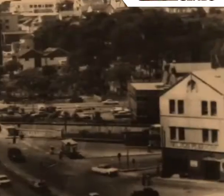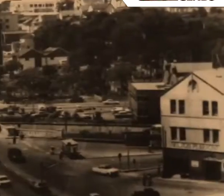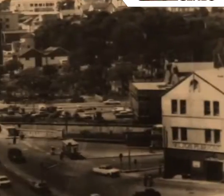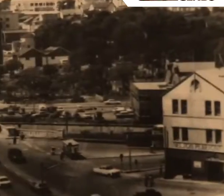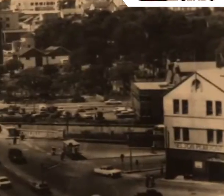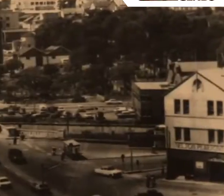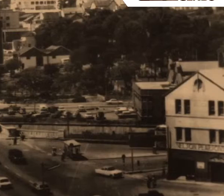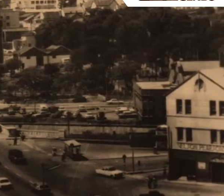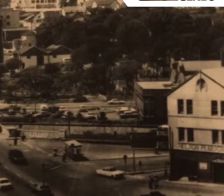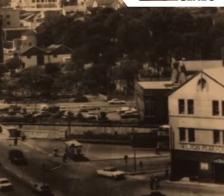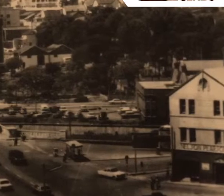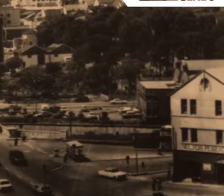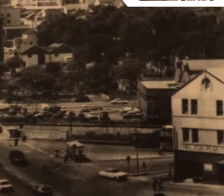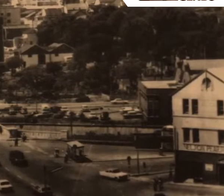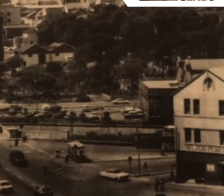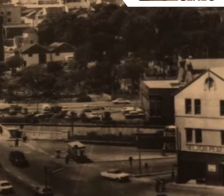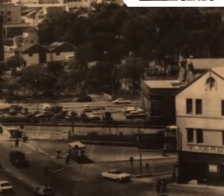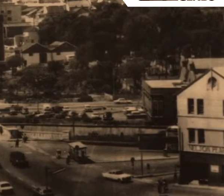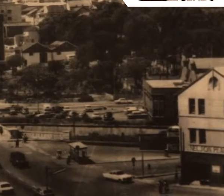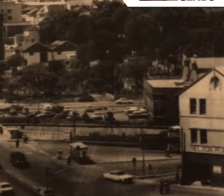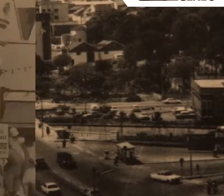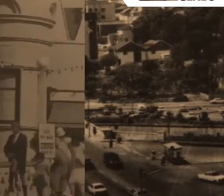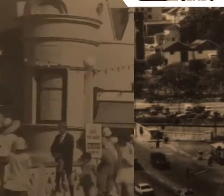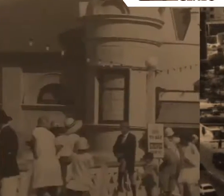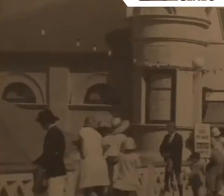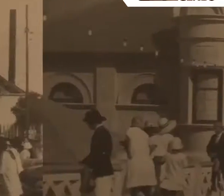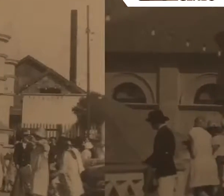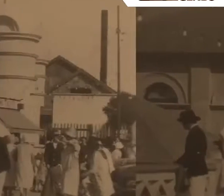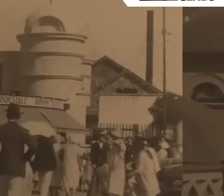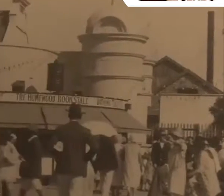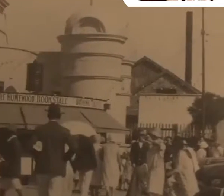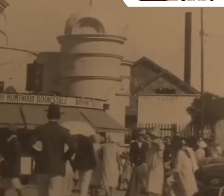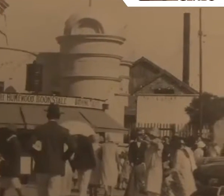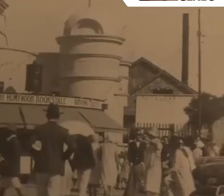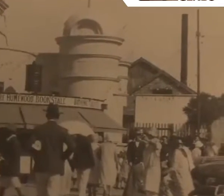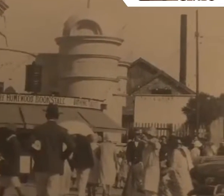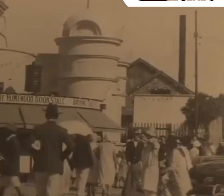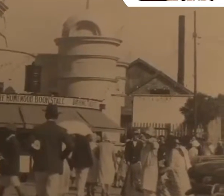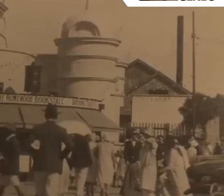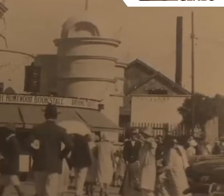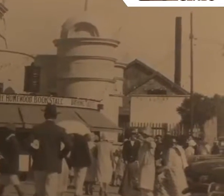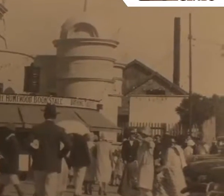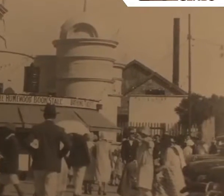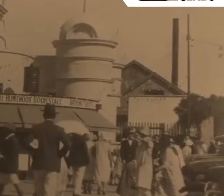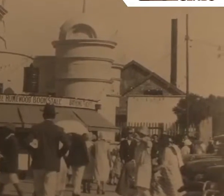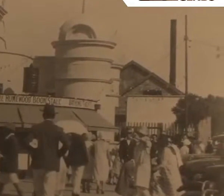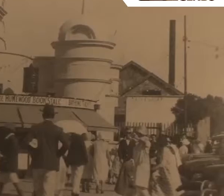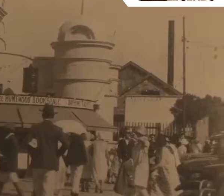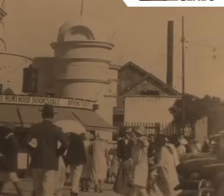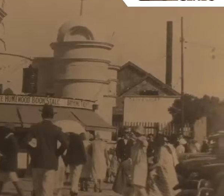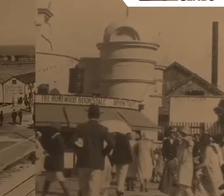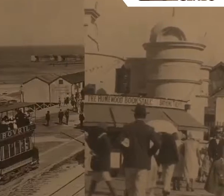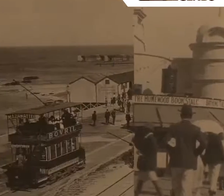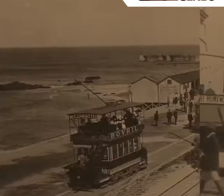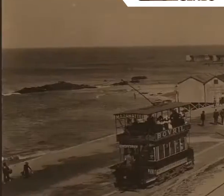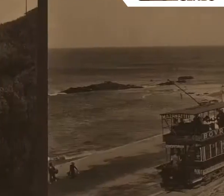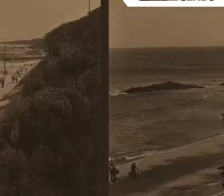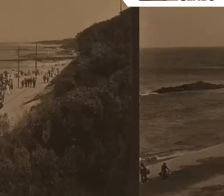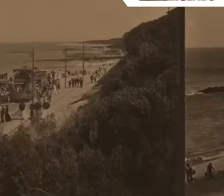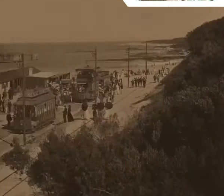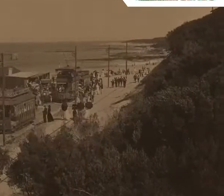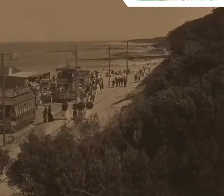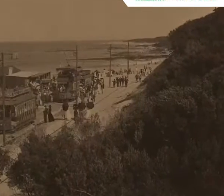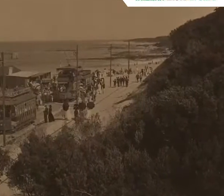the 17th of December 1925 in Red Location, New Brighton, in Gqeberha, formerly